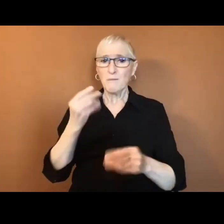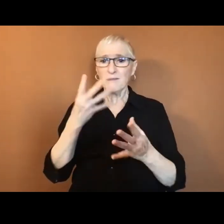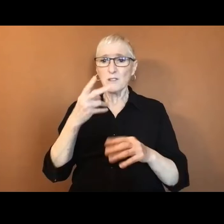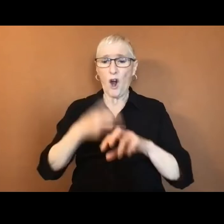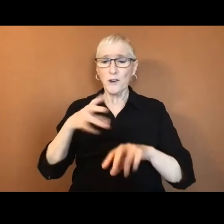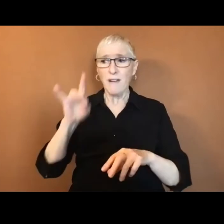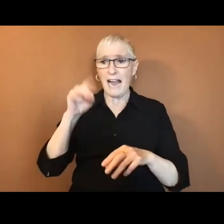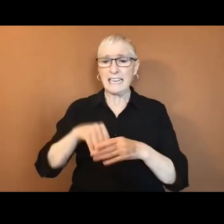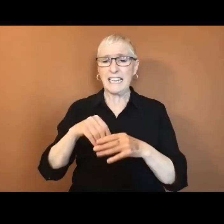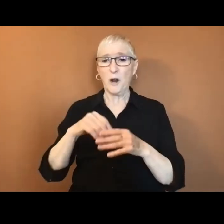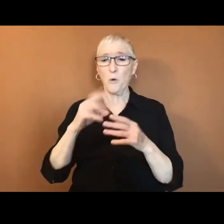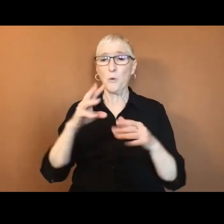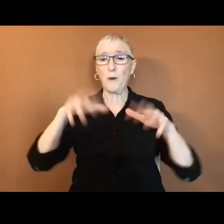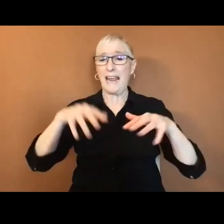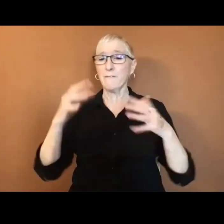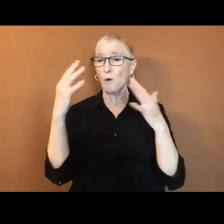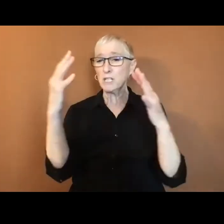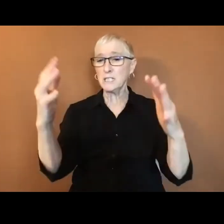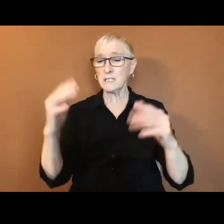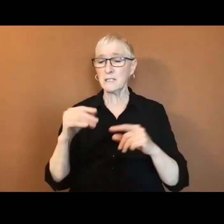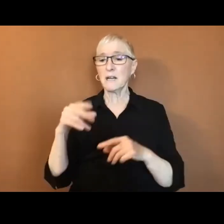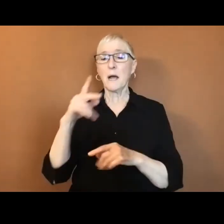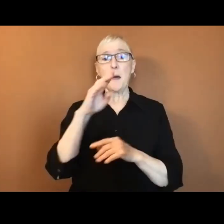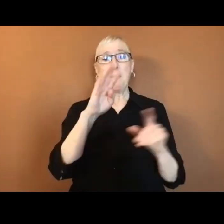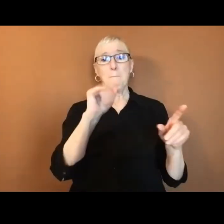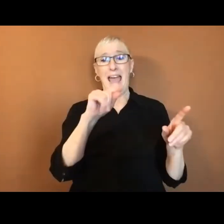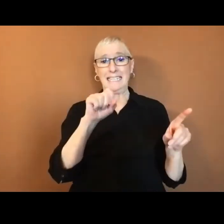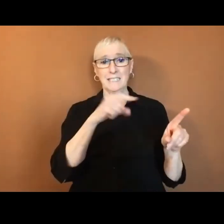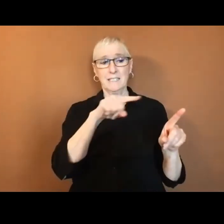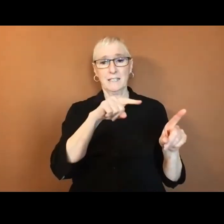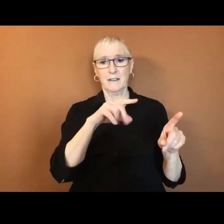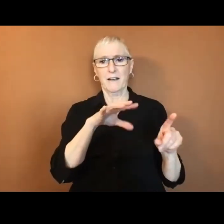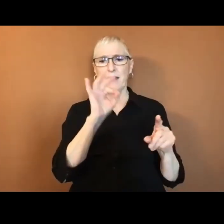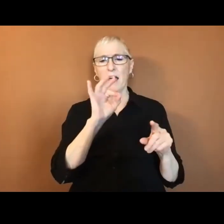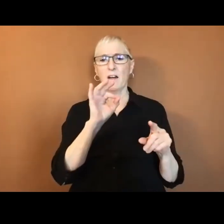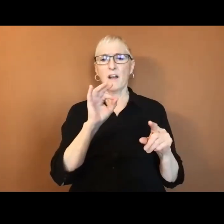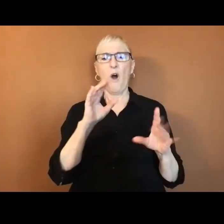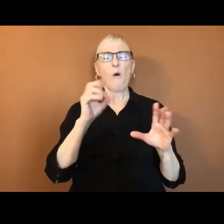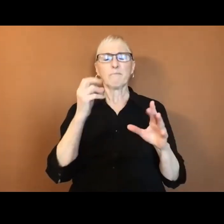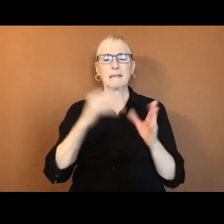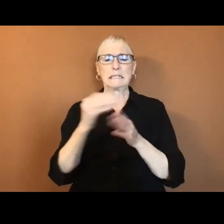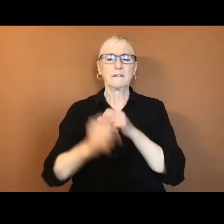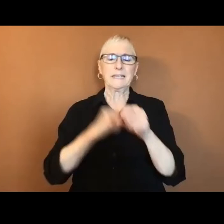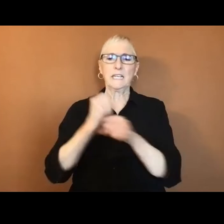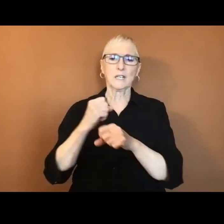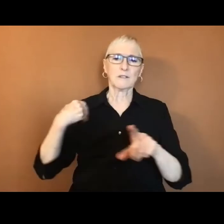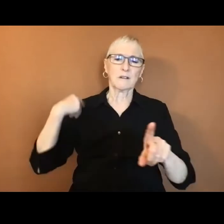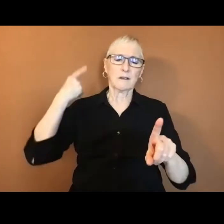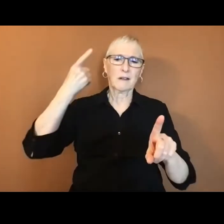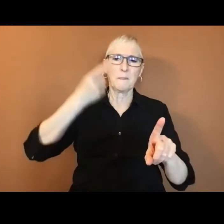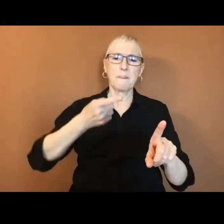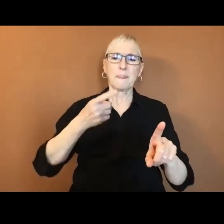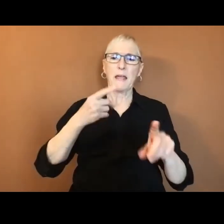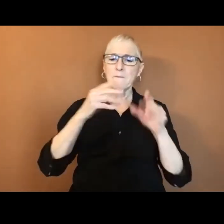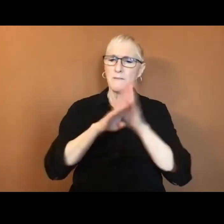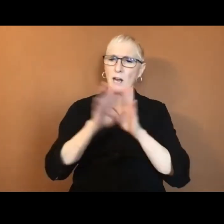rainforest. And what these bats have done is they've discovered over evolutionary time, they've developed this